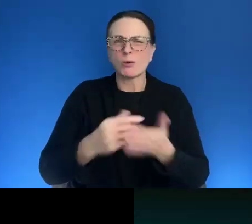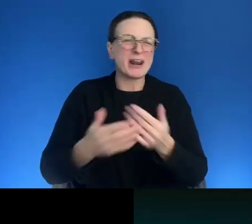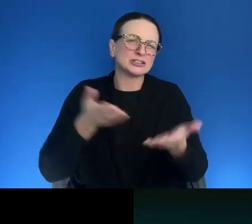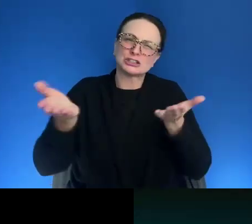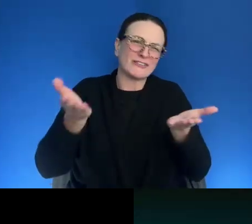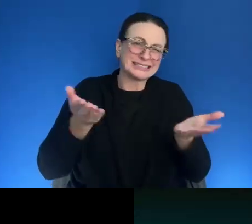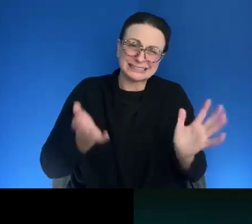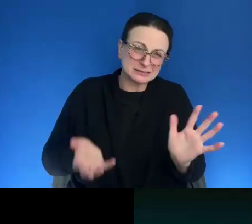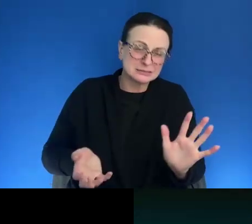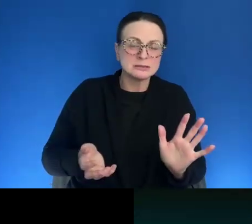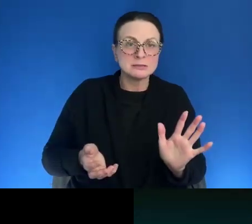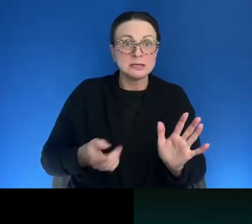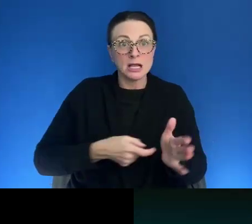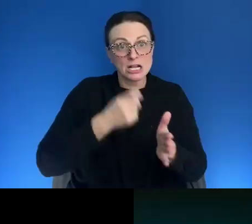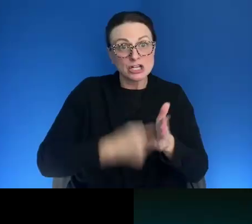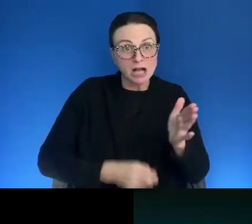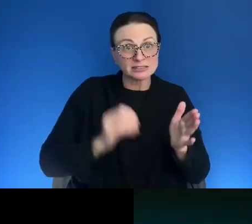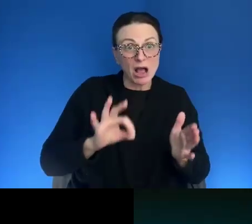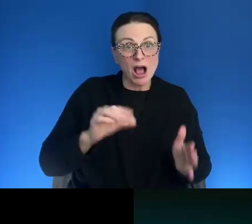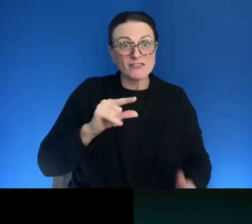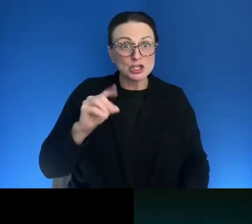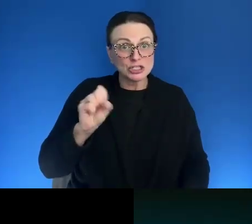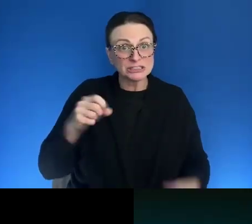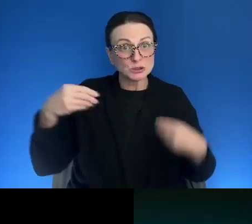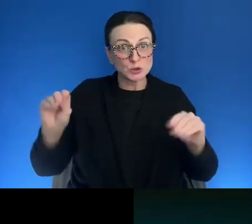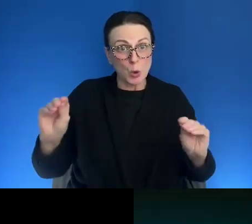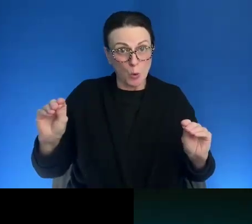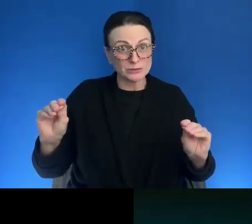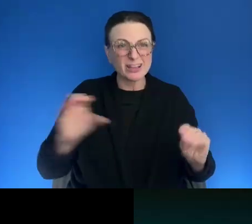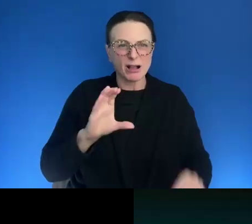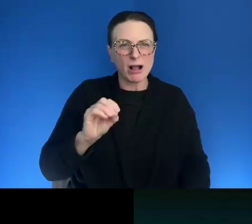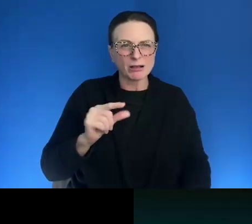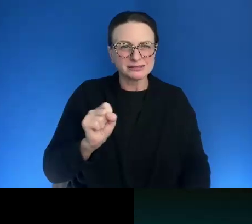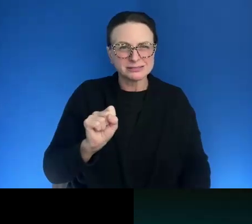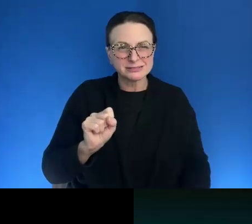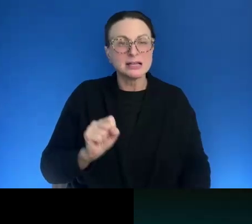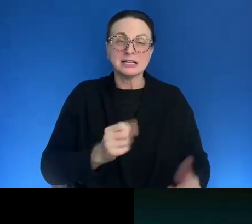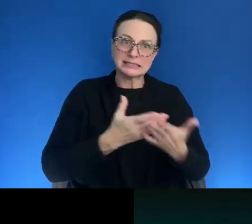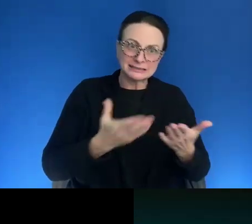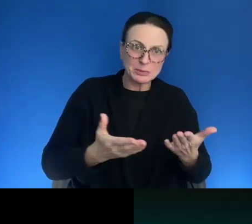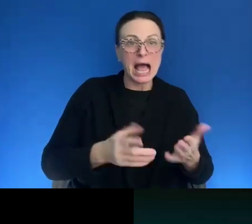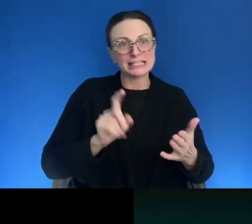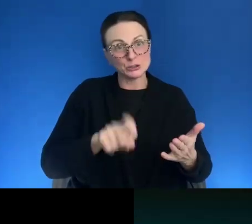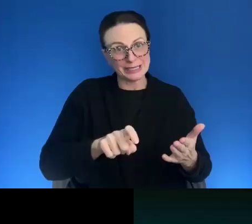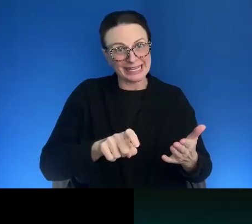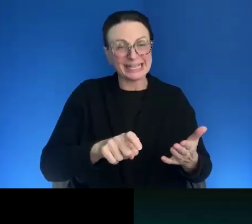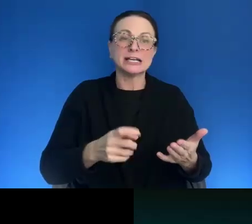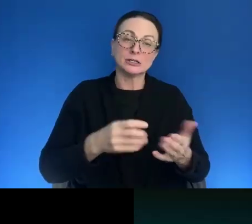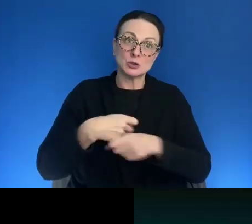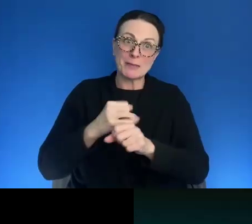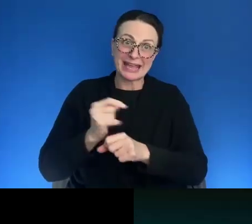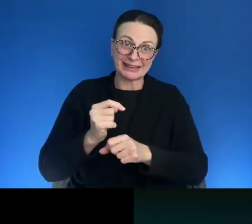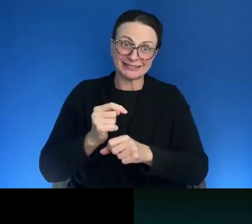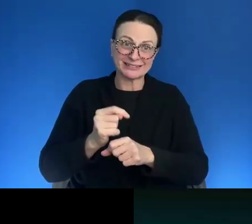services. Here's the cost of goods sold, which is your expenses at like supplies and things that you need to make them